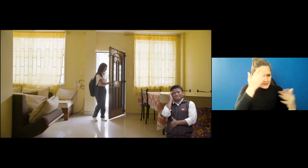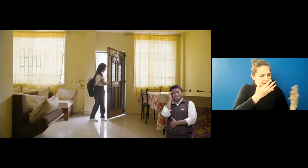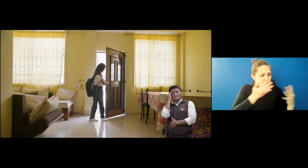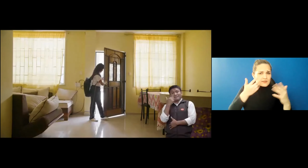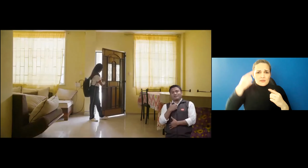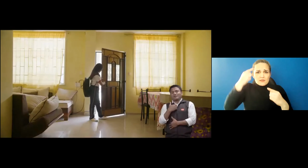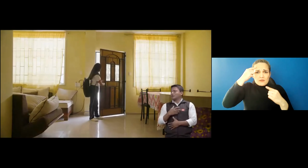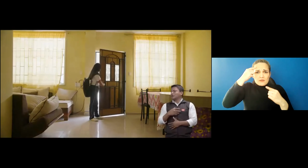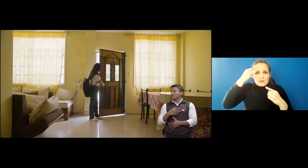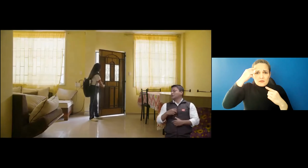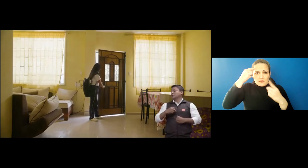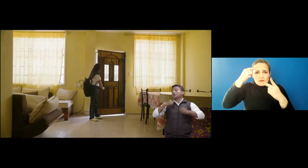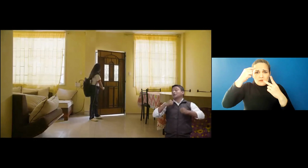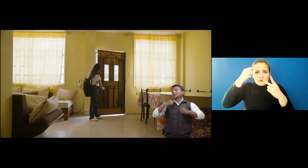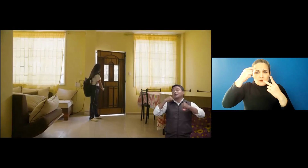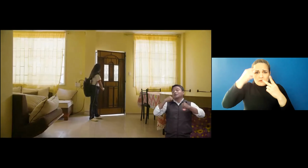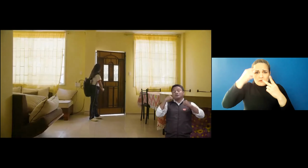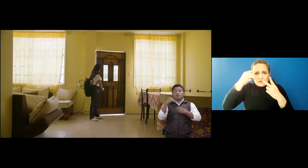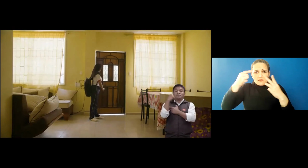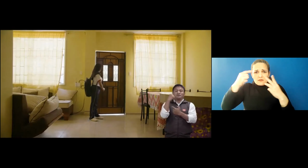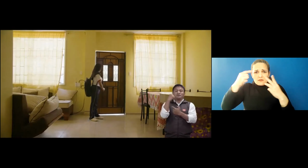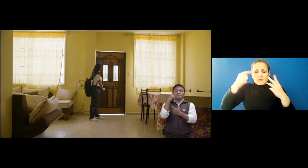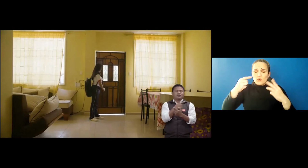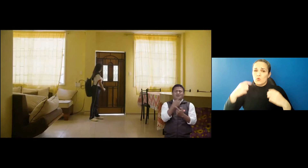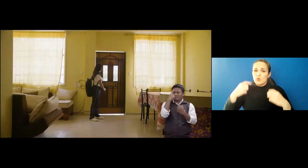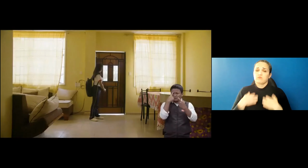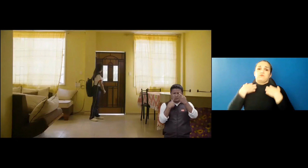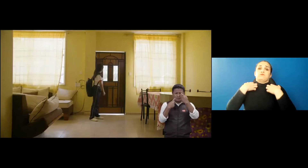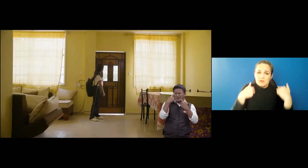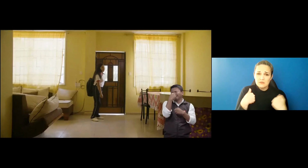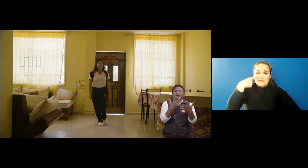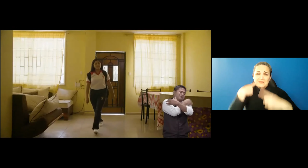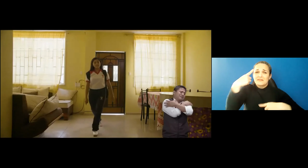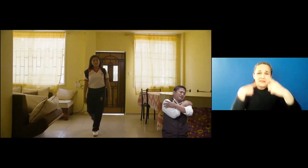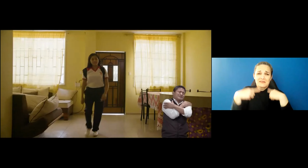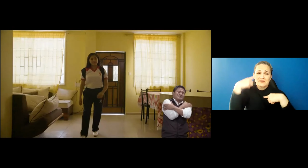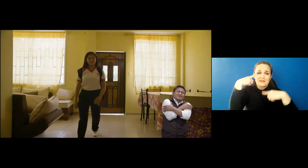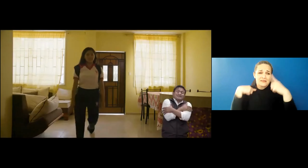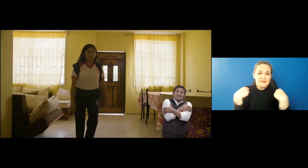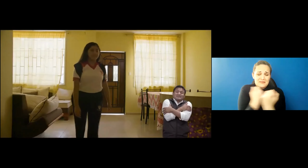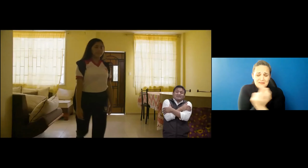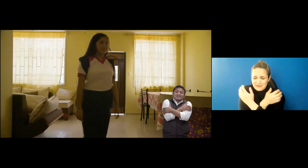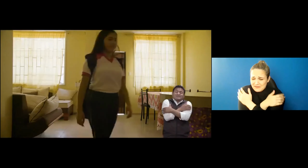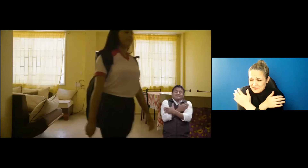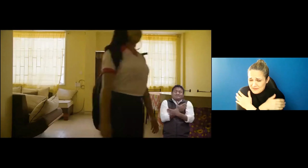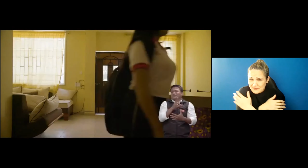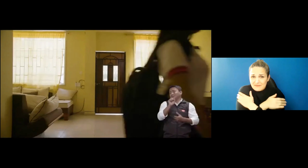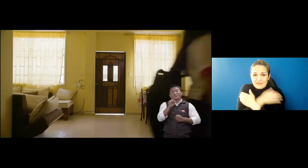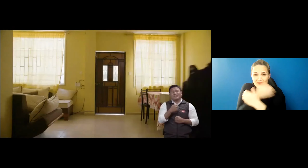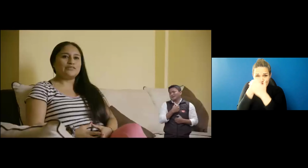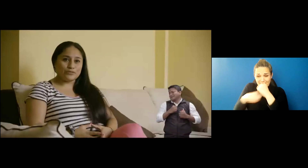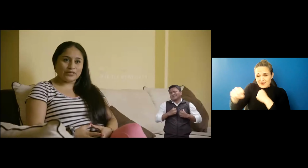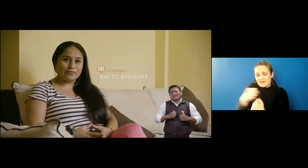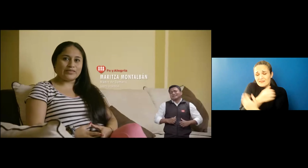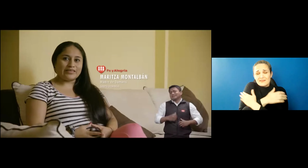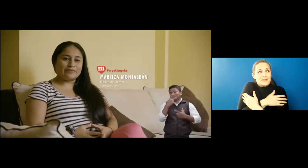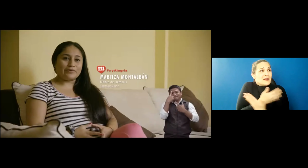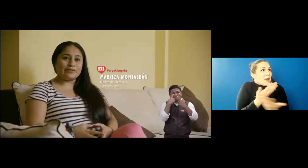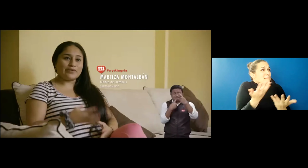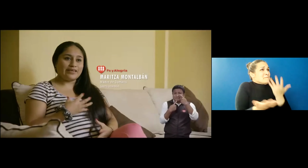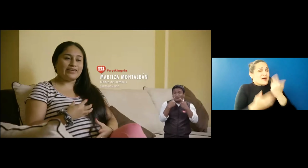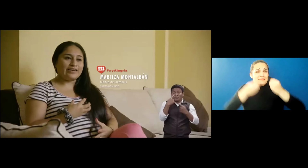are things that one thinks about. And I cried all afternoon. I locked myself in a room with her and I